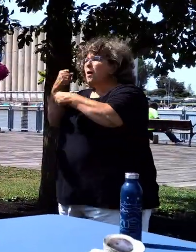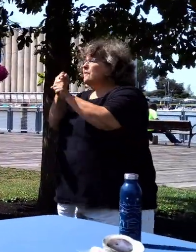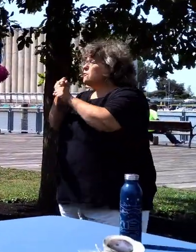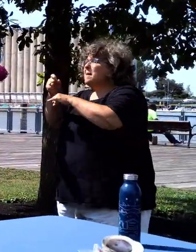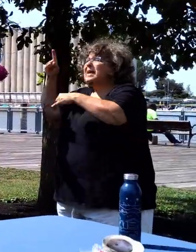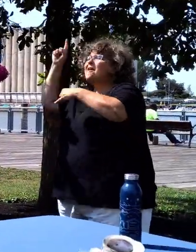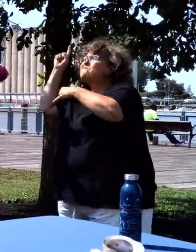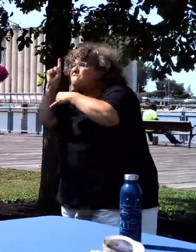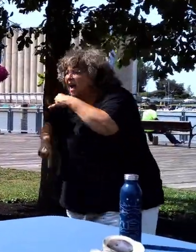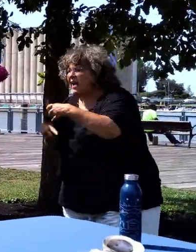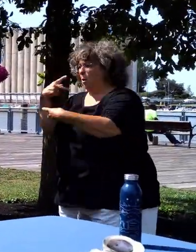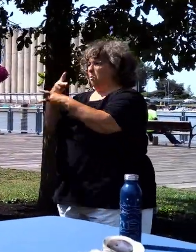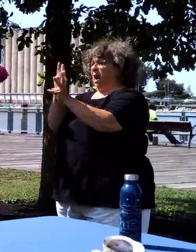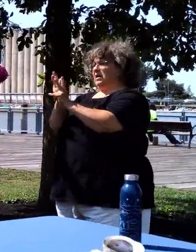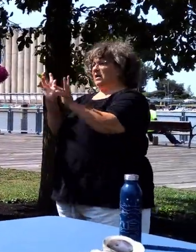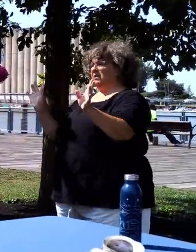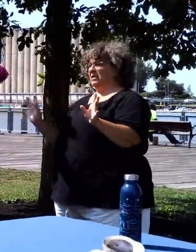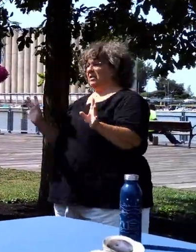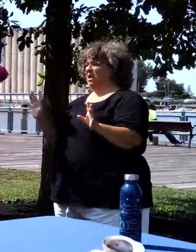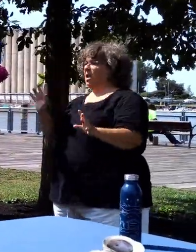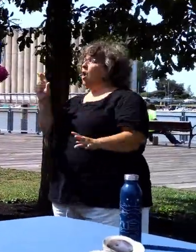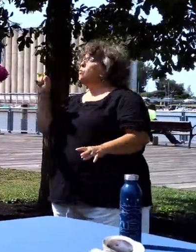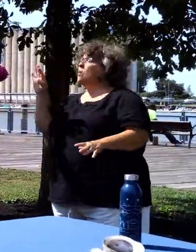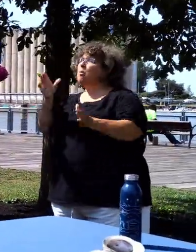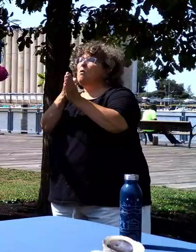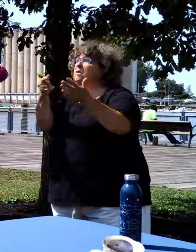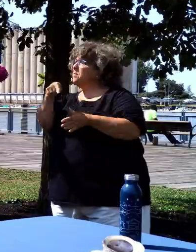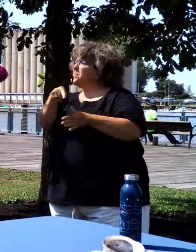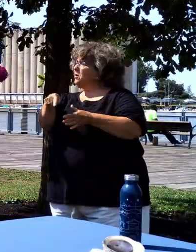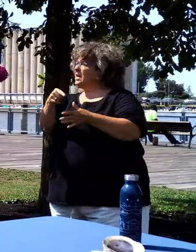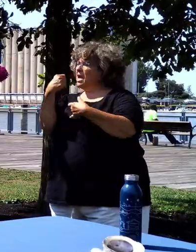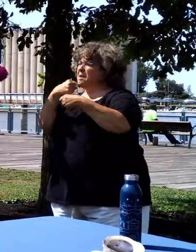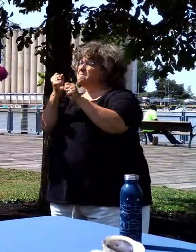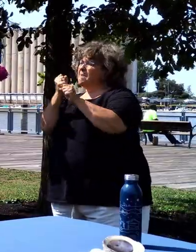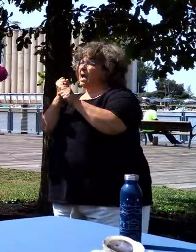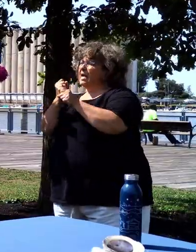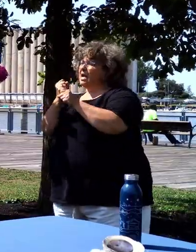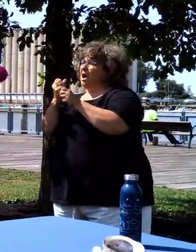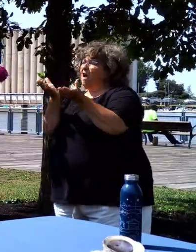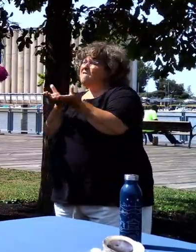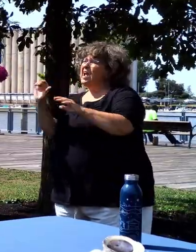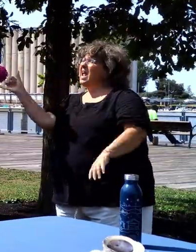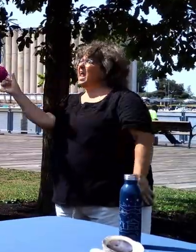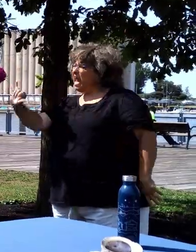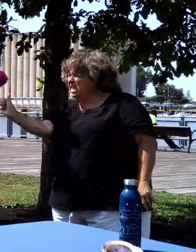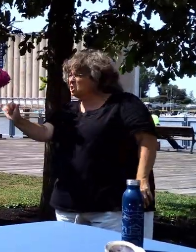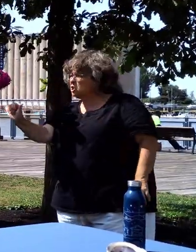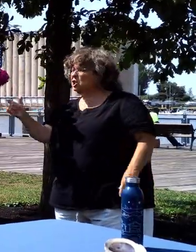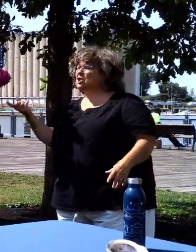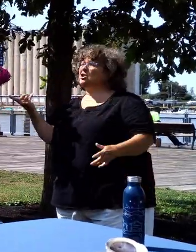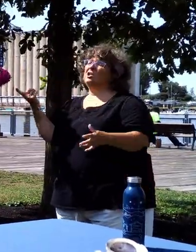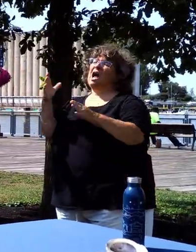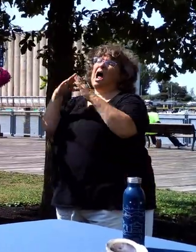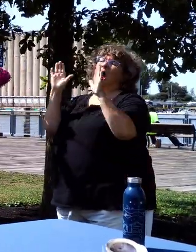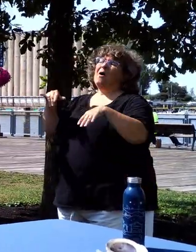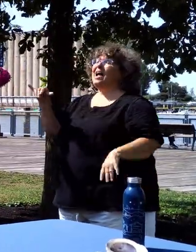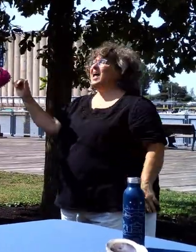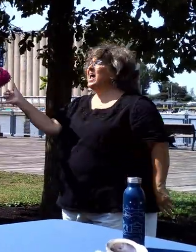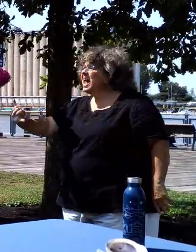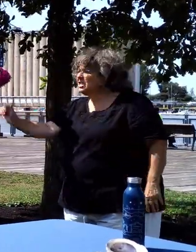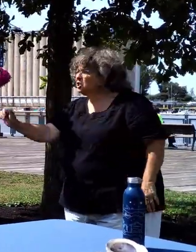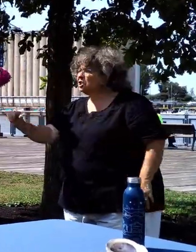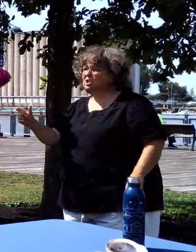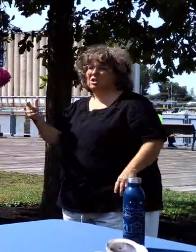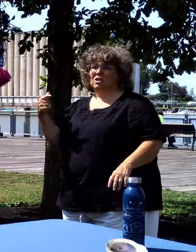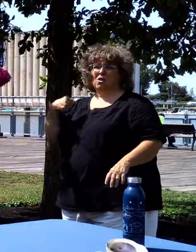final product with our art. Just like Ramon in our book, he would make things like a vase-ish or a house-ish. And